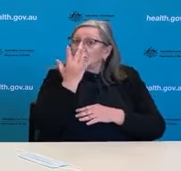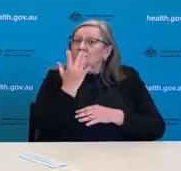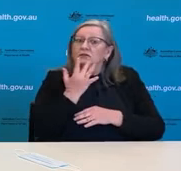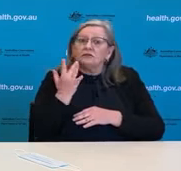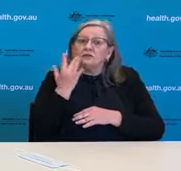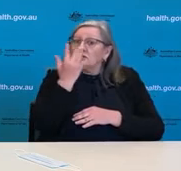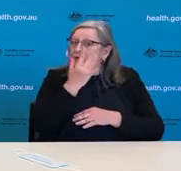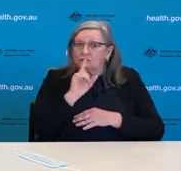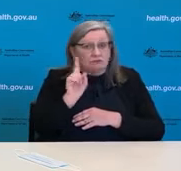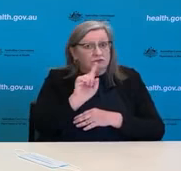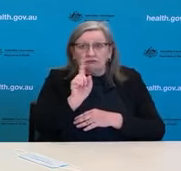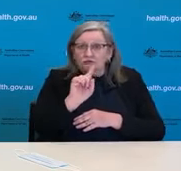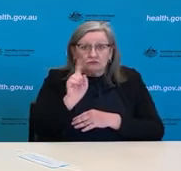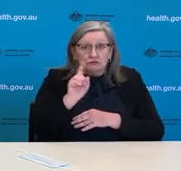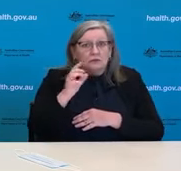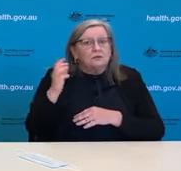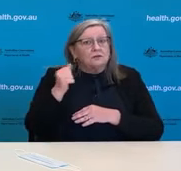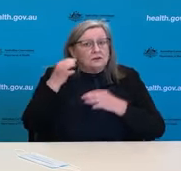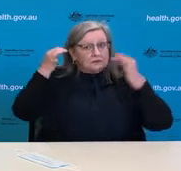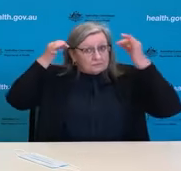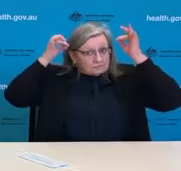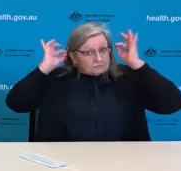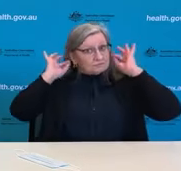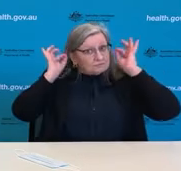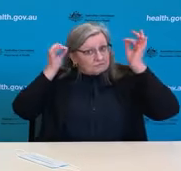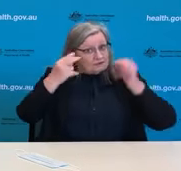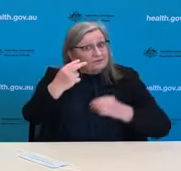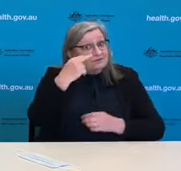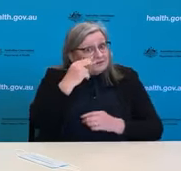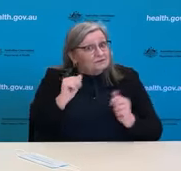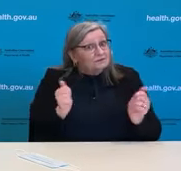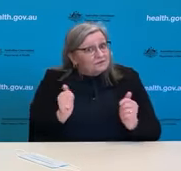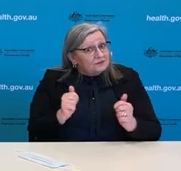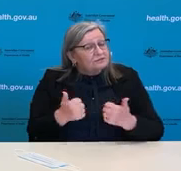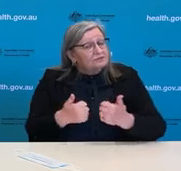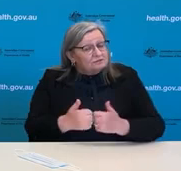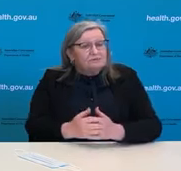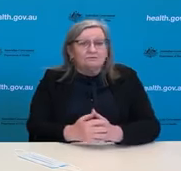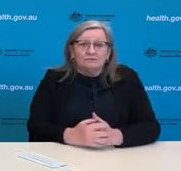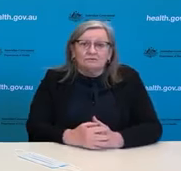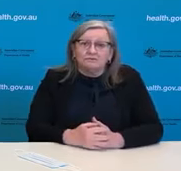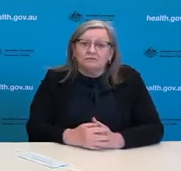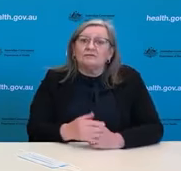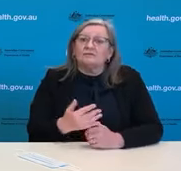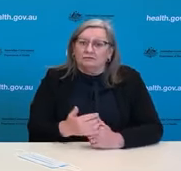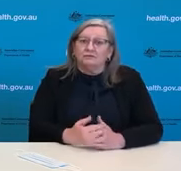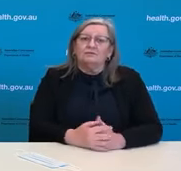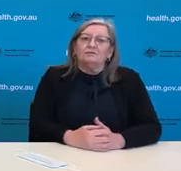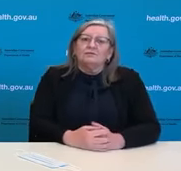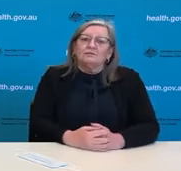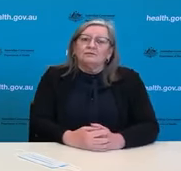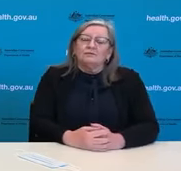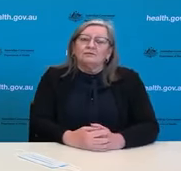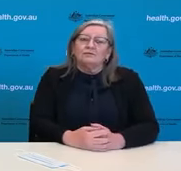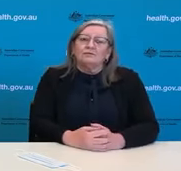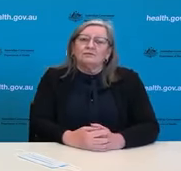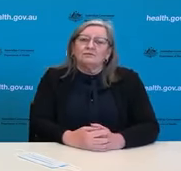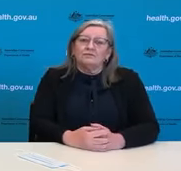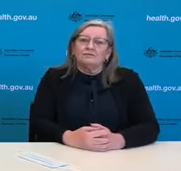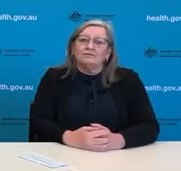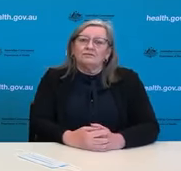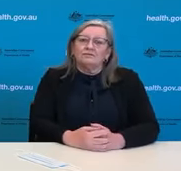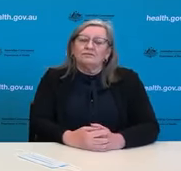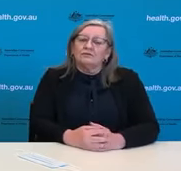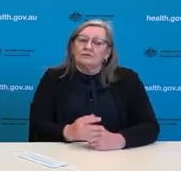the loops of your mask to take your mask off and then dispose of it. Some people like